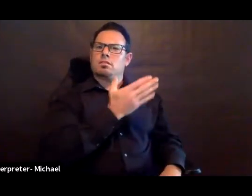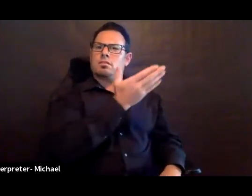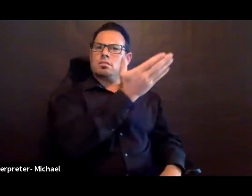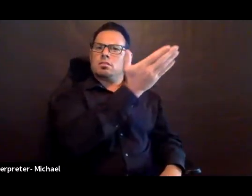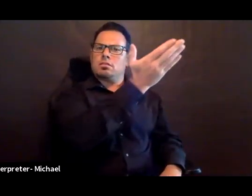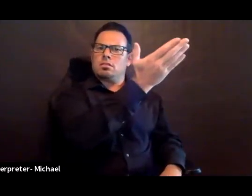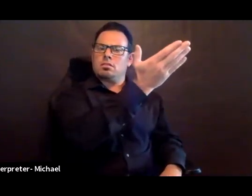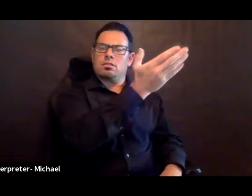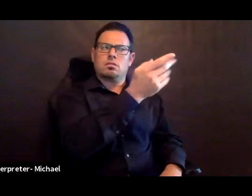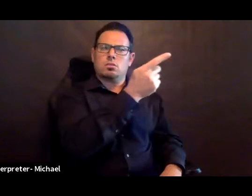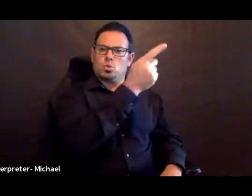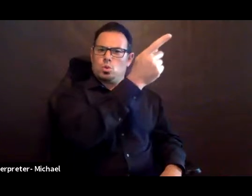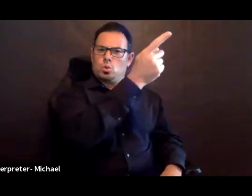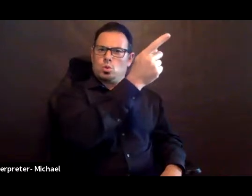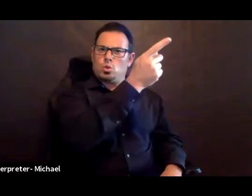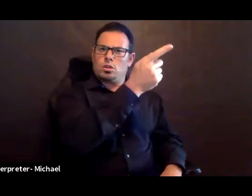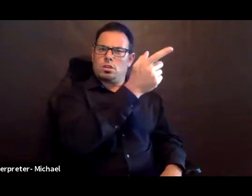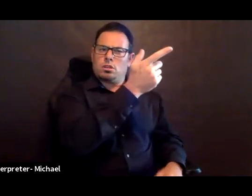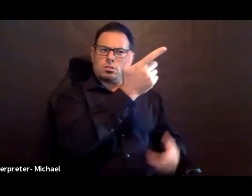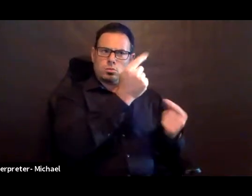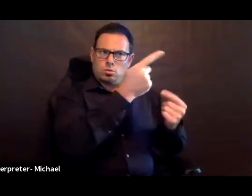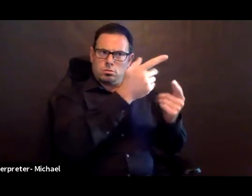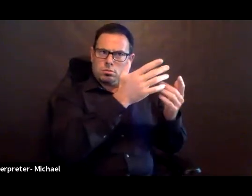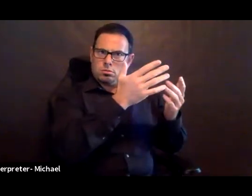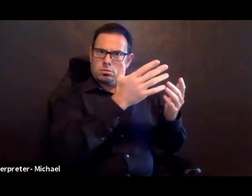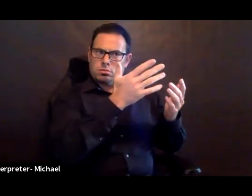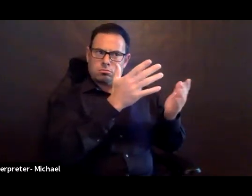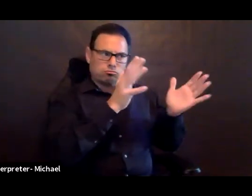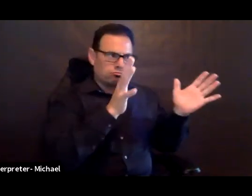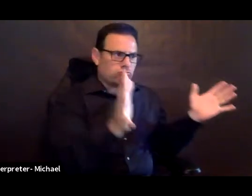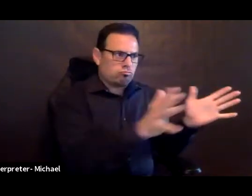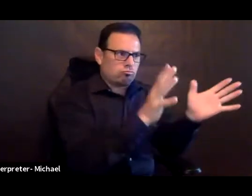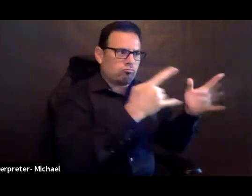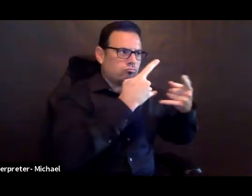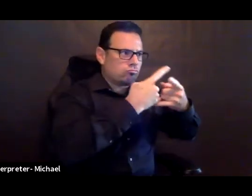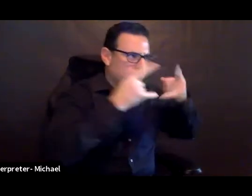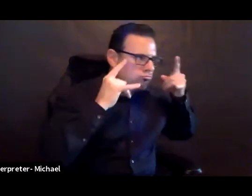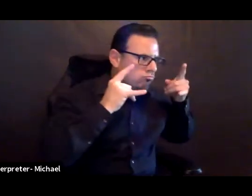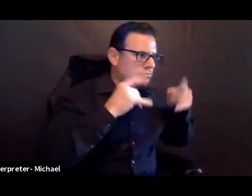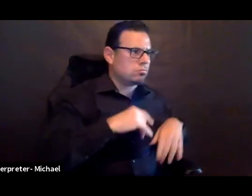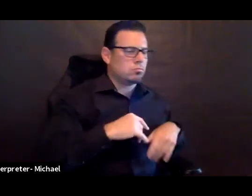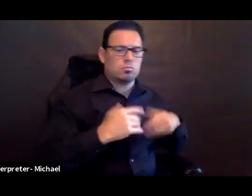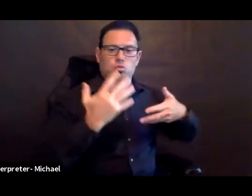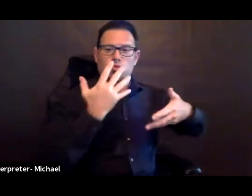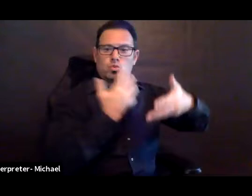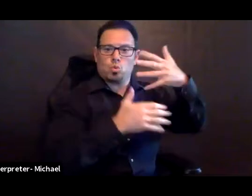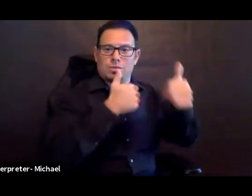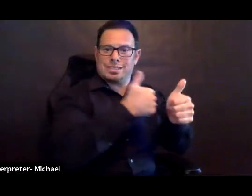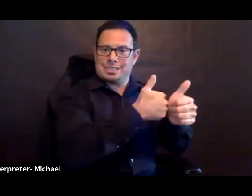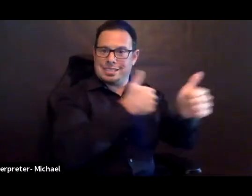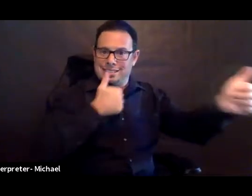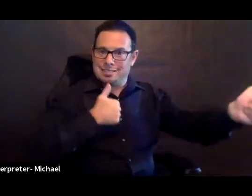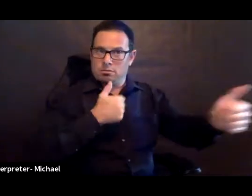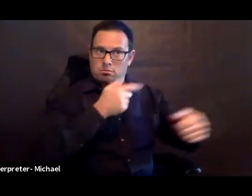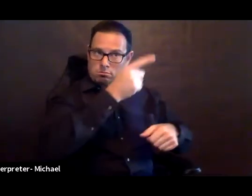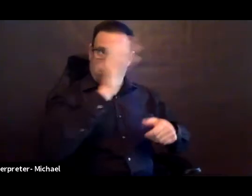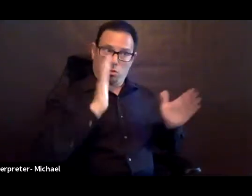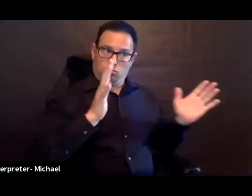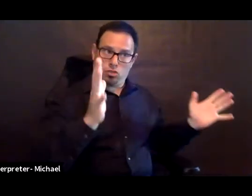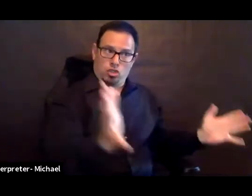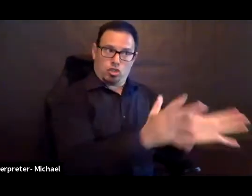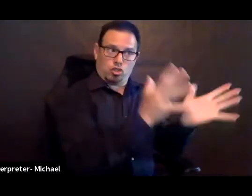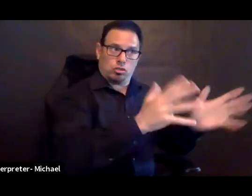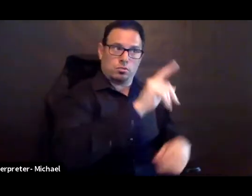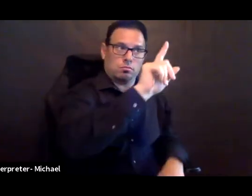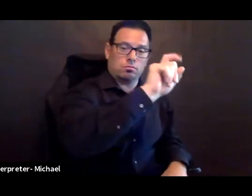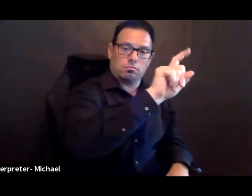Okay, Catherine, this is Jan. I'll start, Chris, and then you can certainly chime in. We are working with